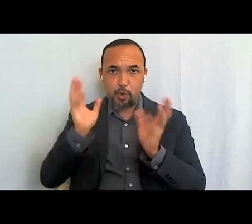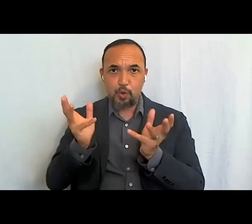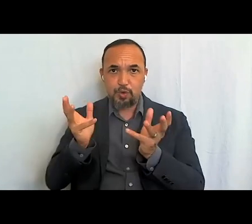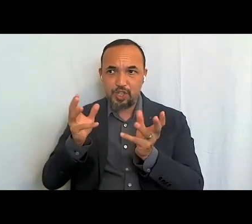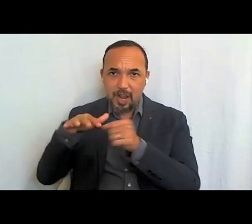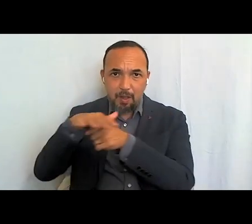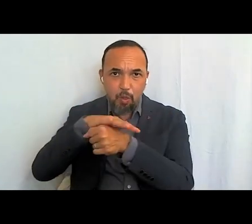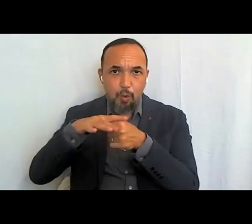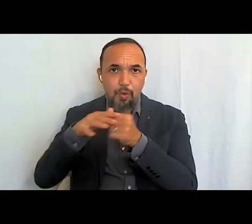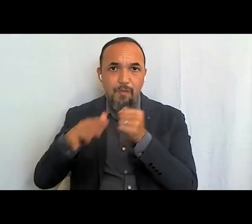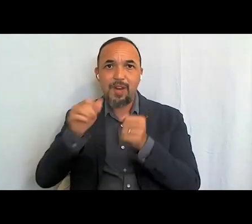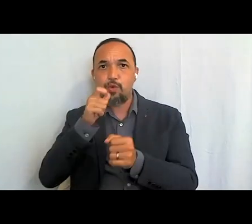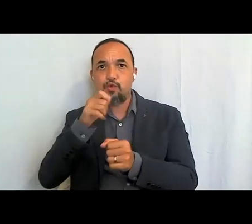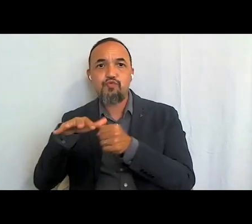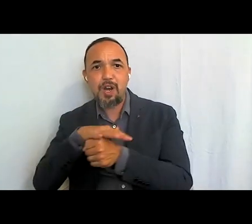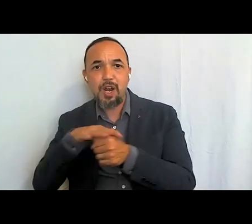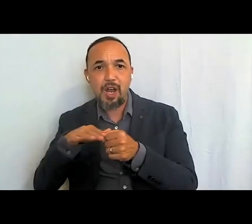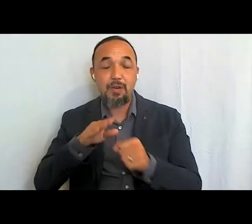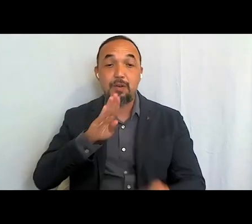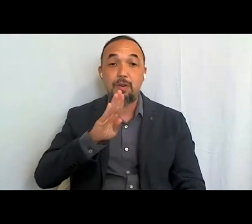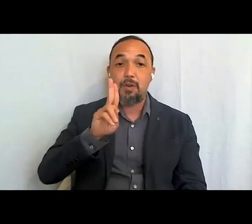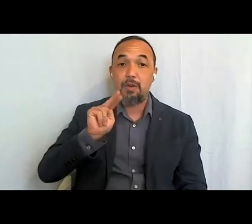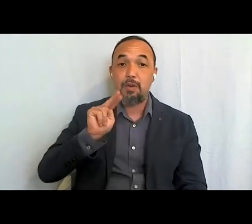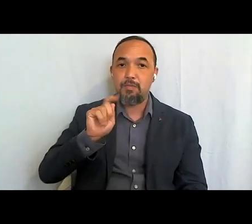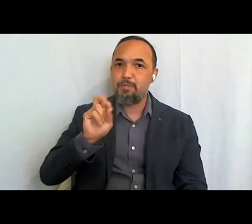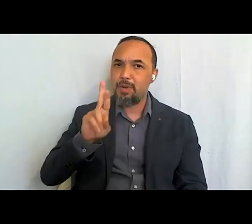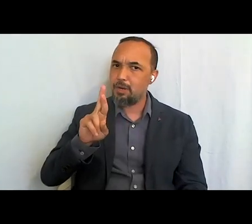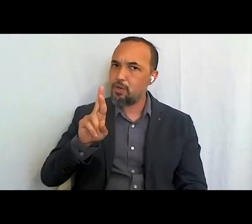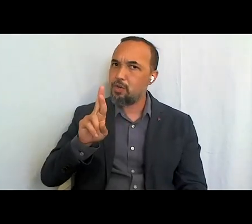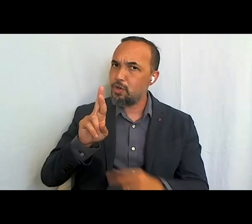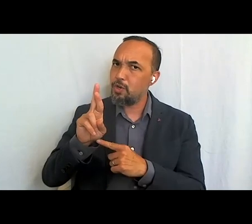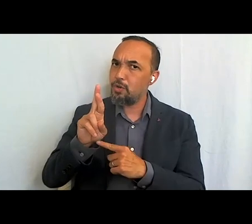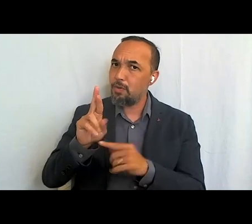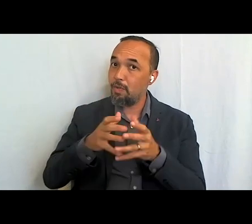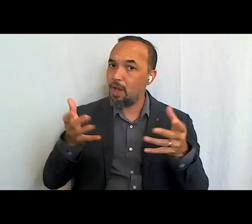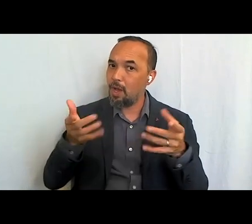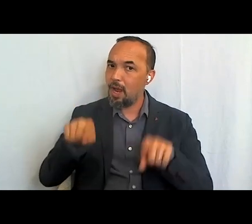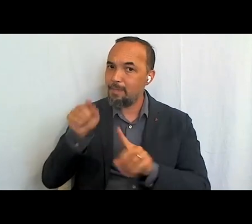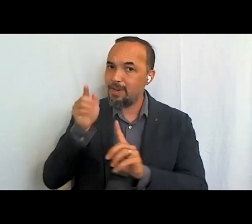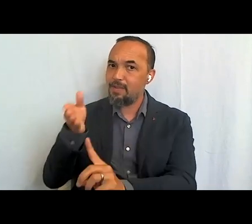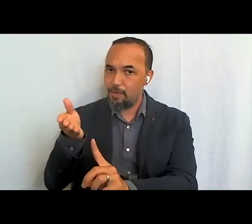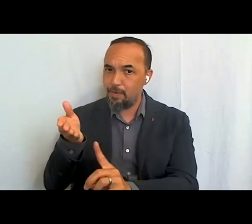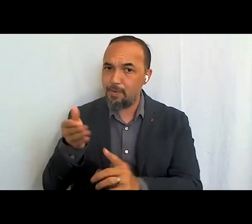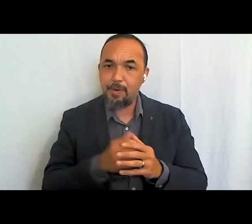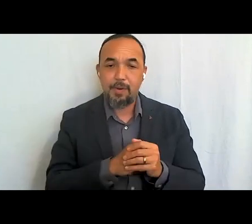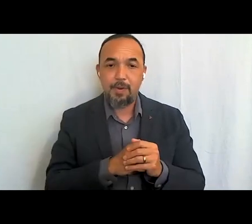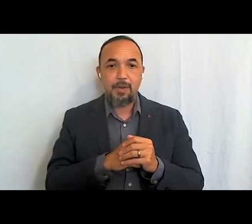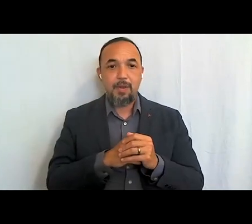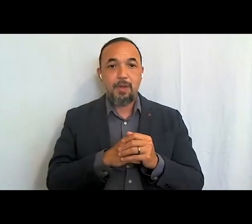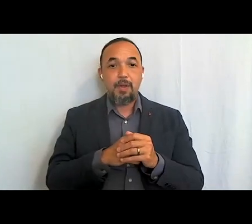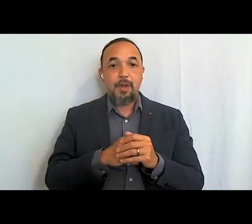bunker, check it out. Go check it out. A lot of stuff happening there. A lot of stuff. I just want to give a shout out